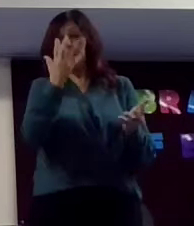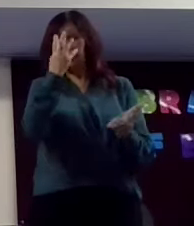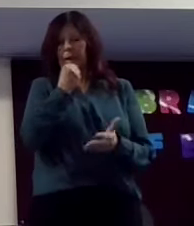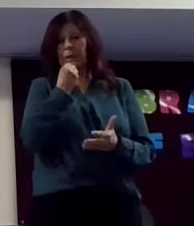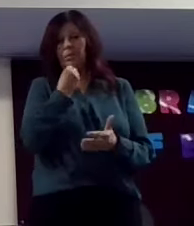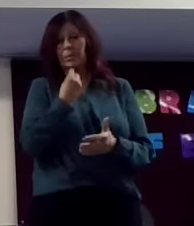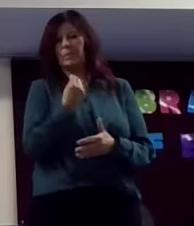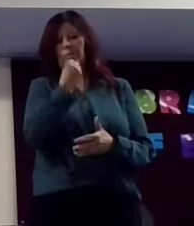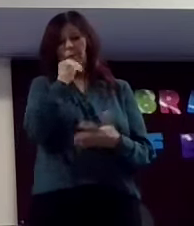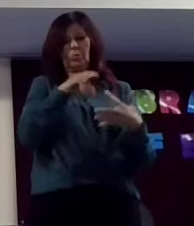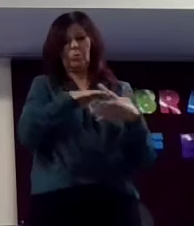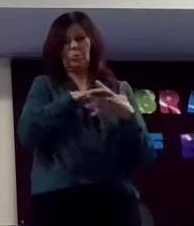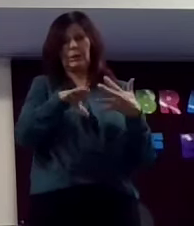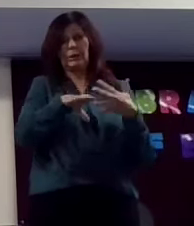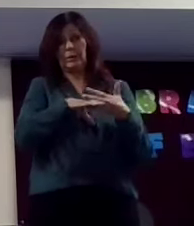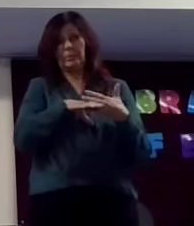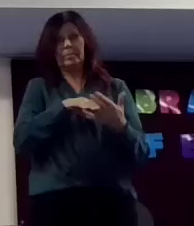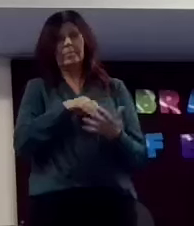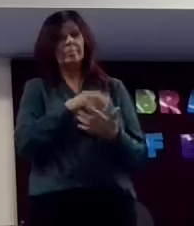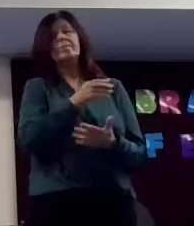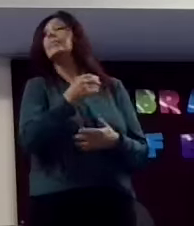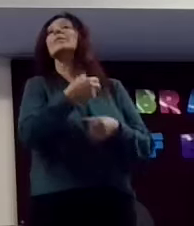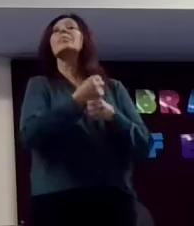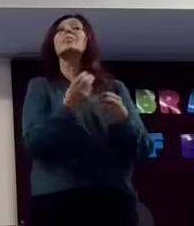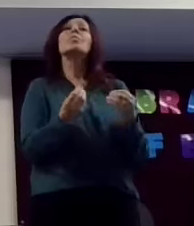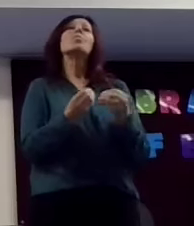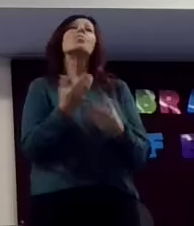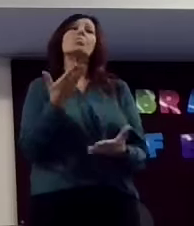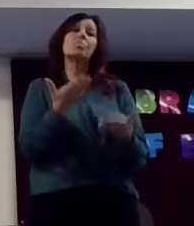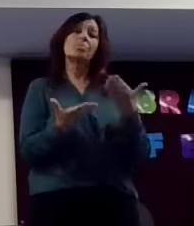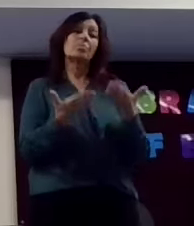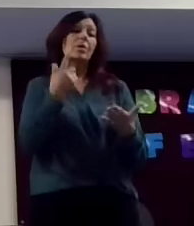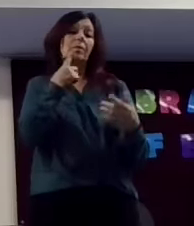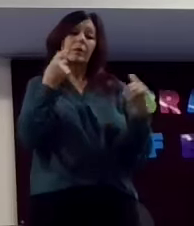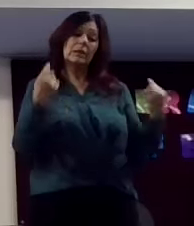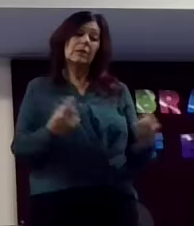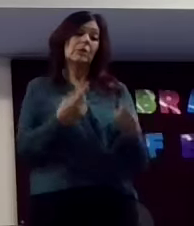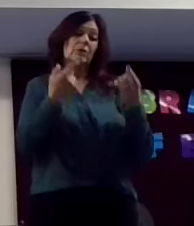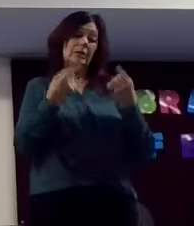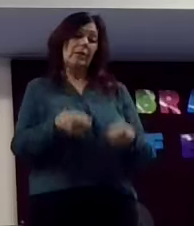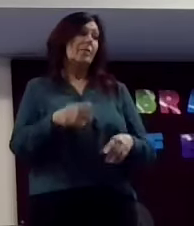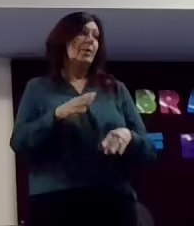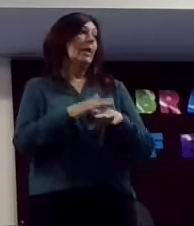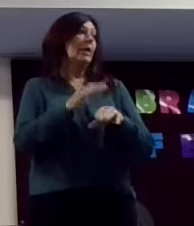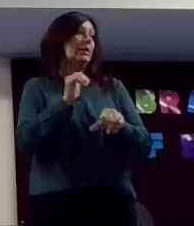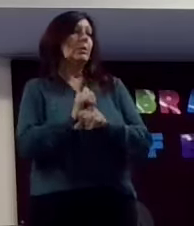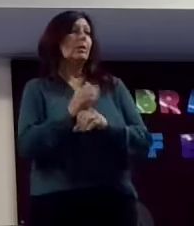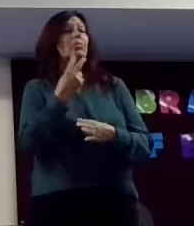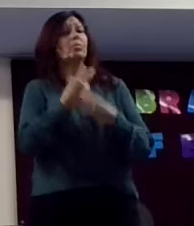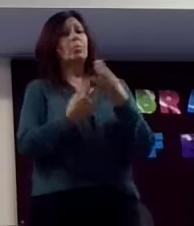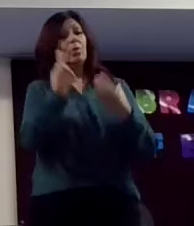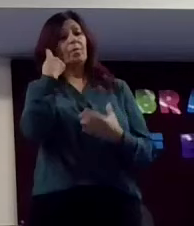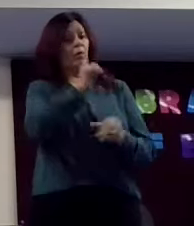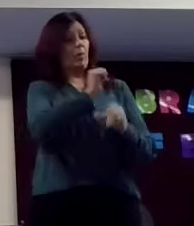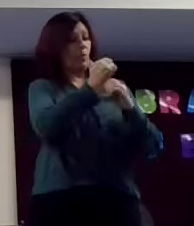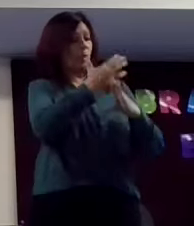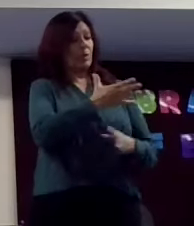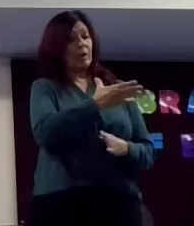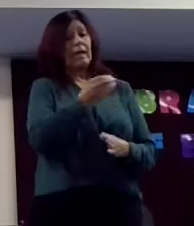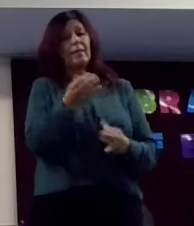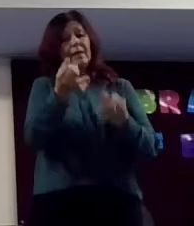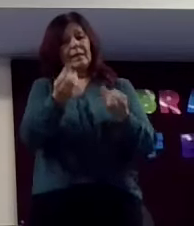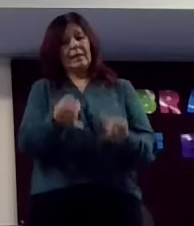and meal breaks. And it makes it more likely for injuries to occur on the job, both for the worker